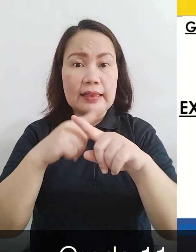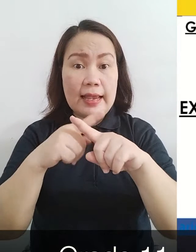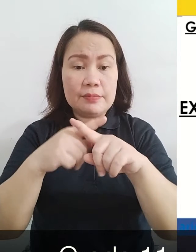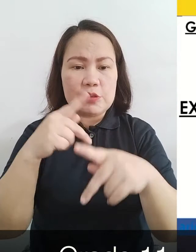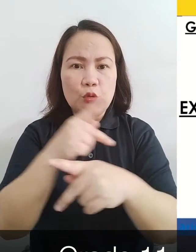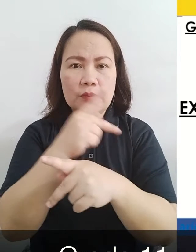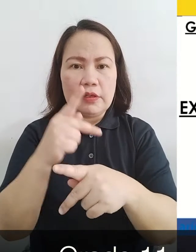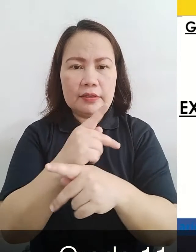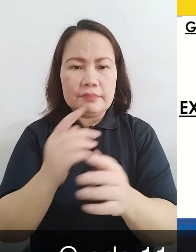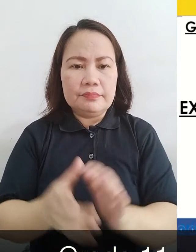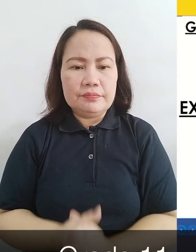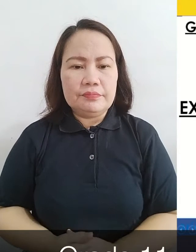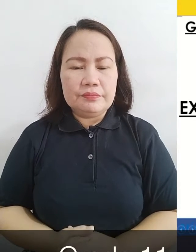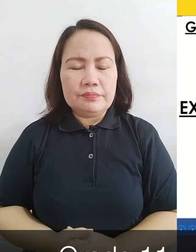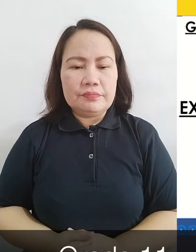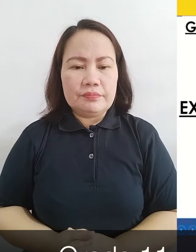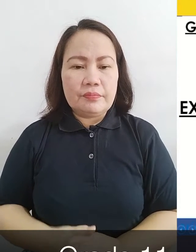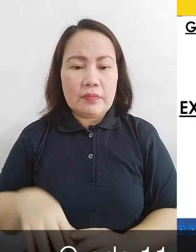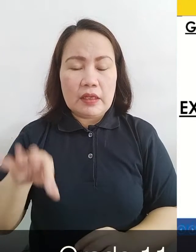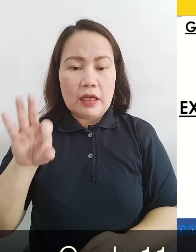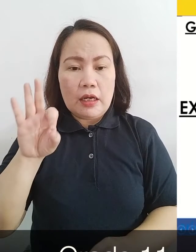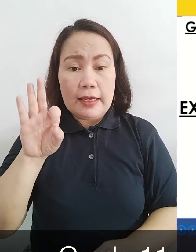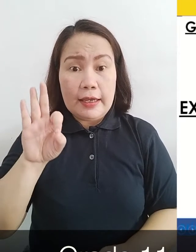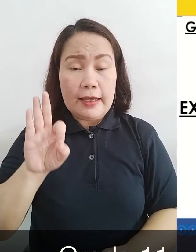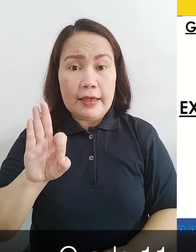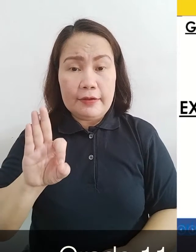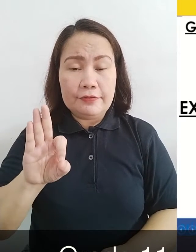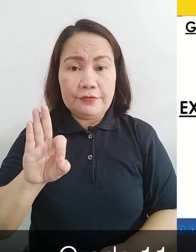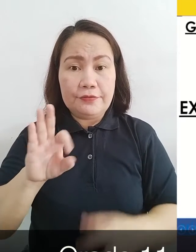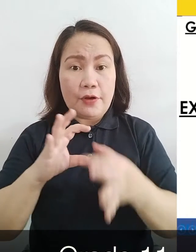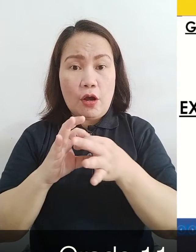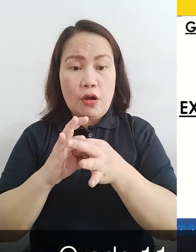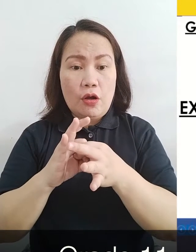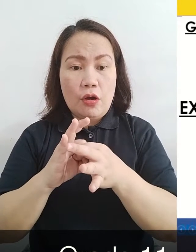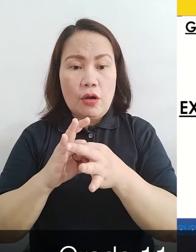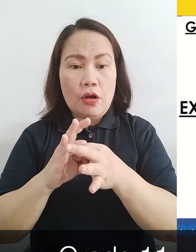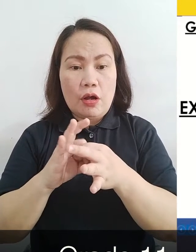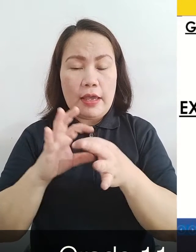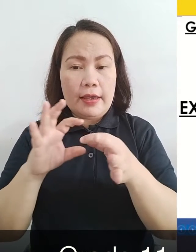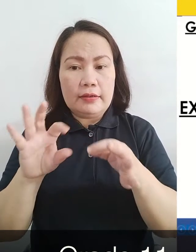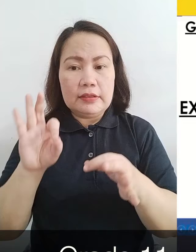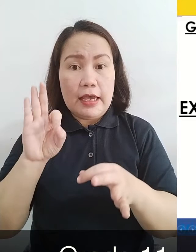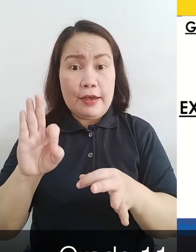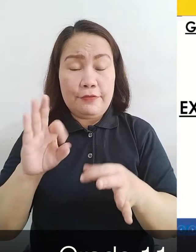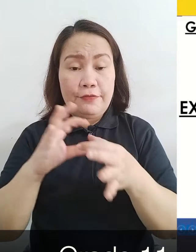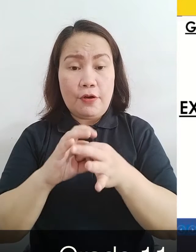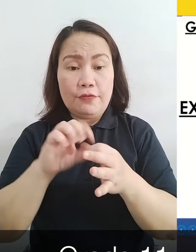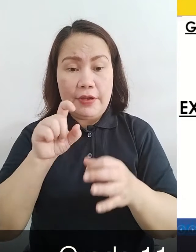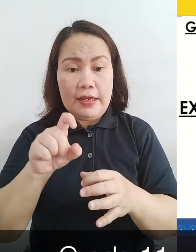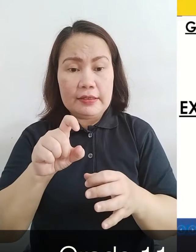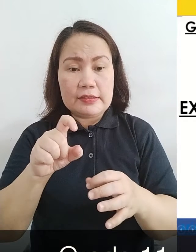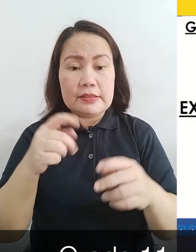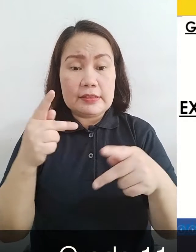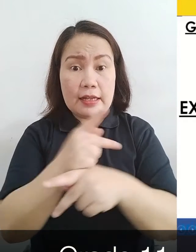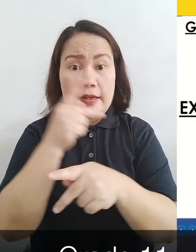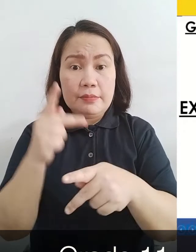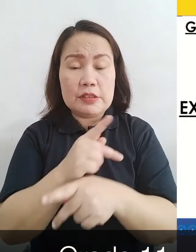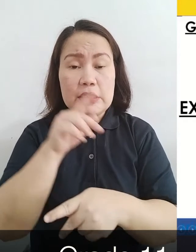Multiplication. We need to multiply the given function f of x, ito